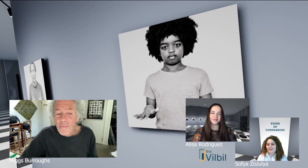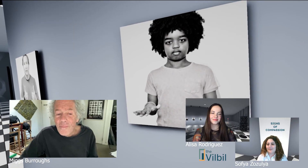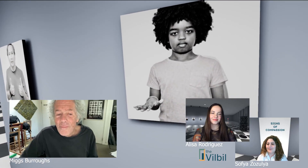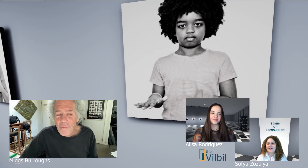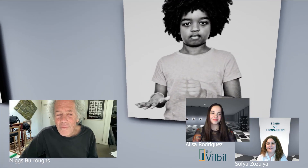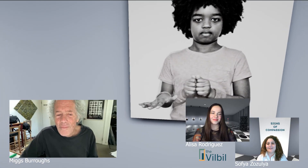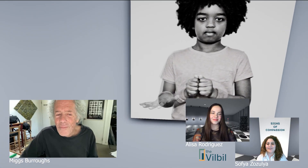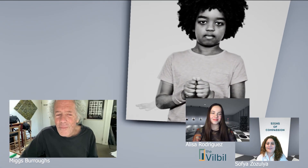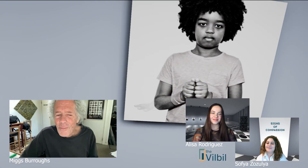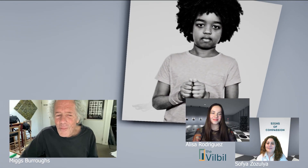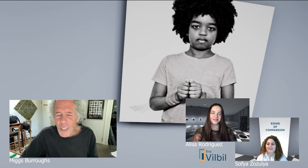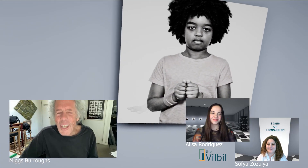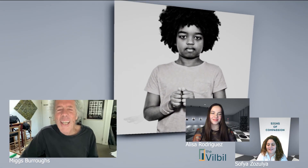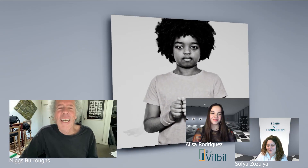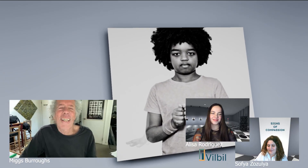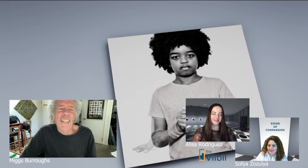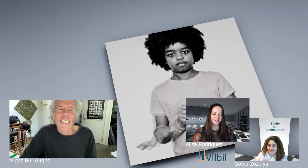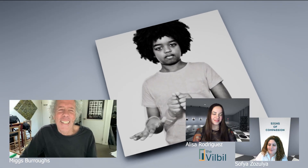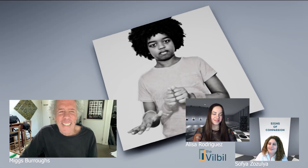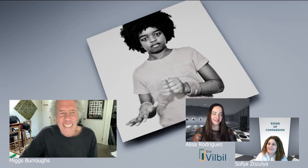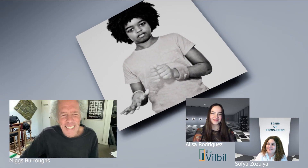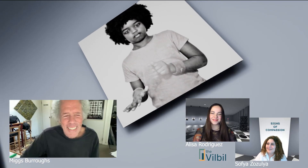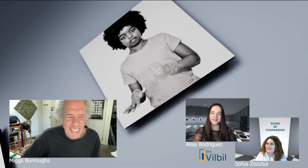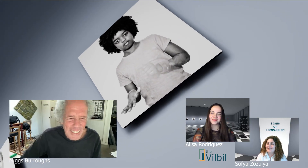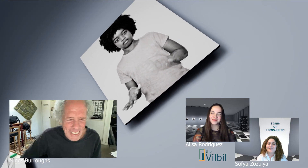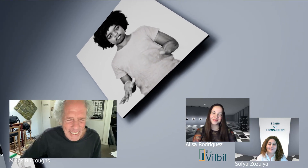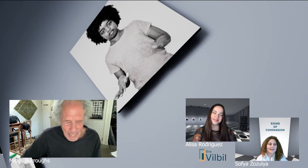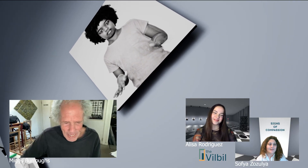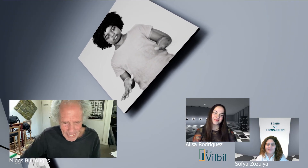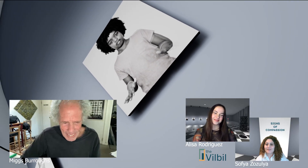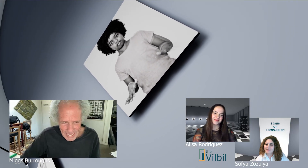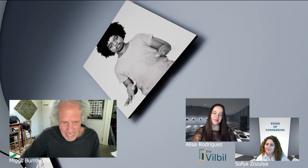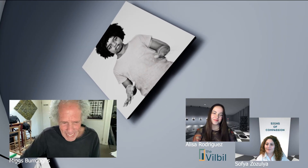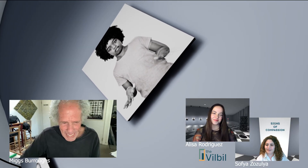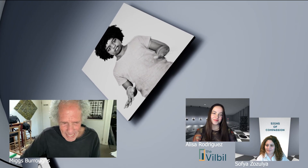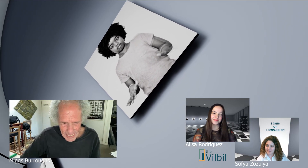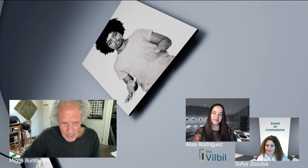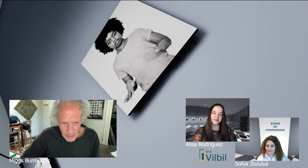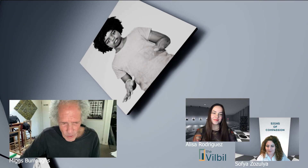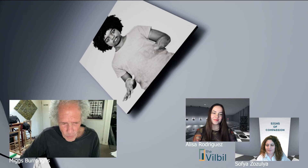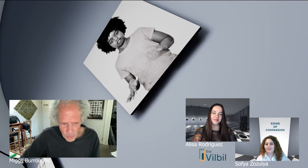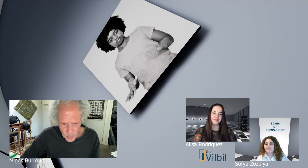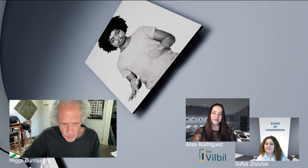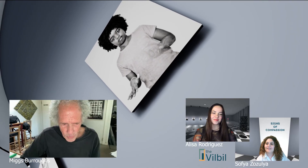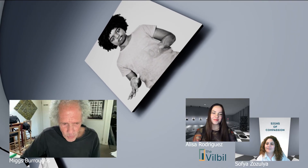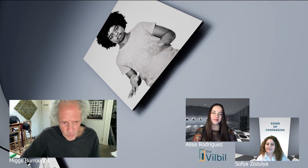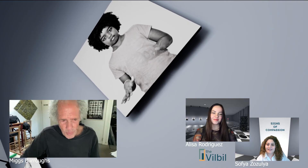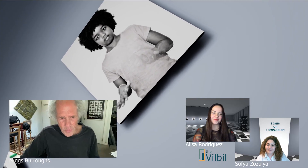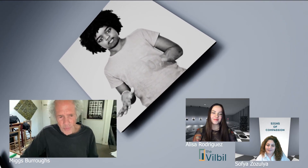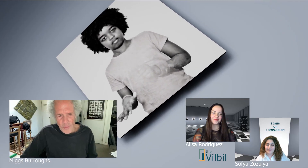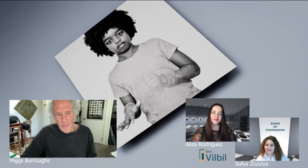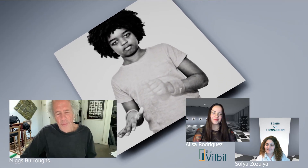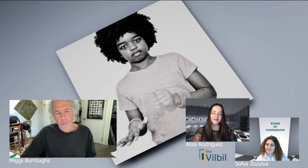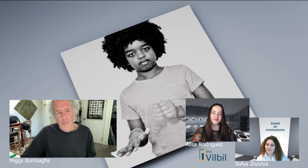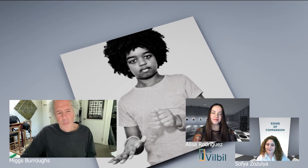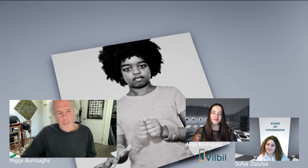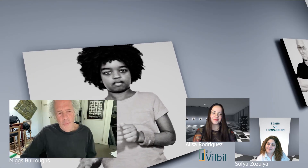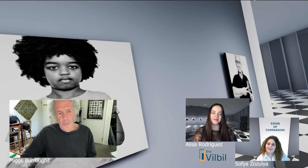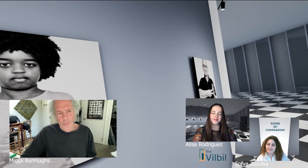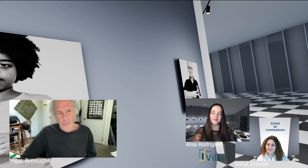Who are you? Who is Miggs? If you would introduce yourself, because we don't know that much about you personally, but if I asked you, who is Miggs, what